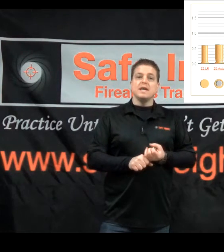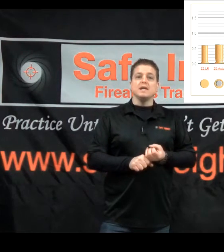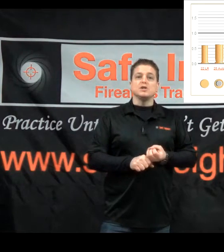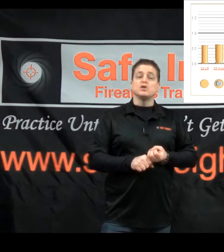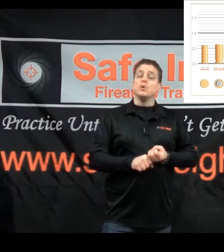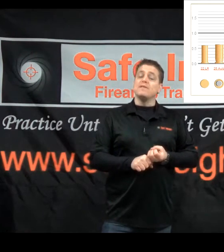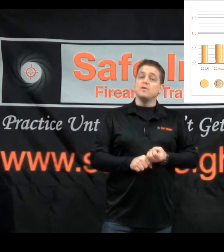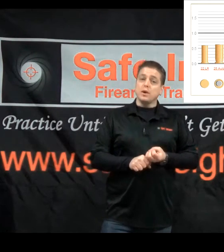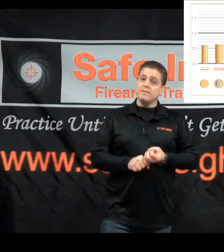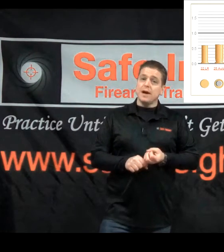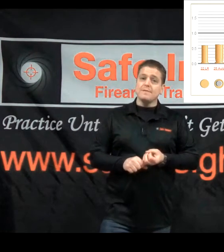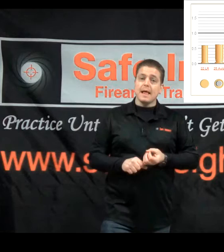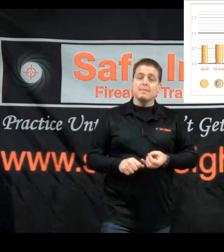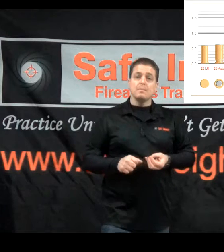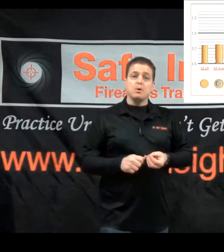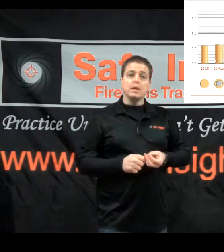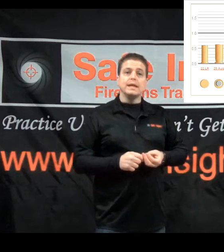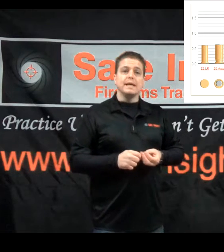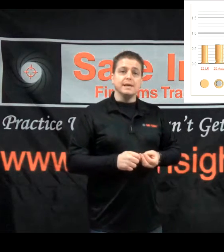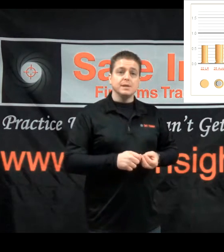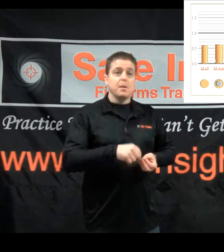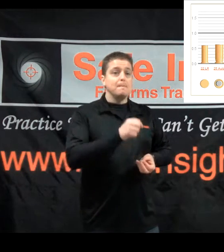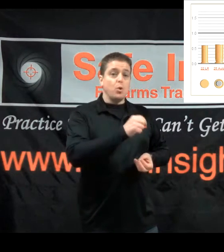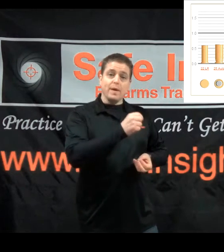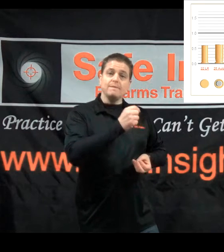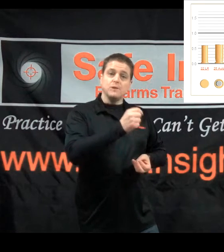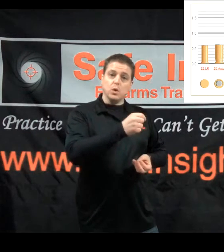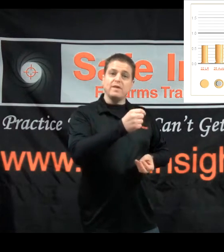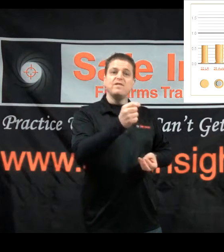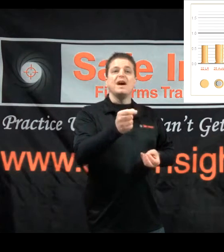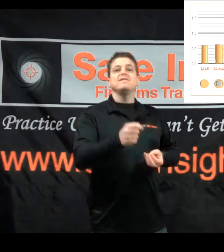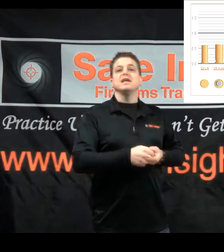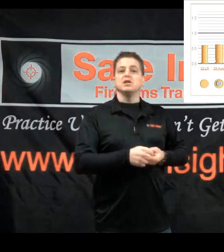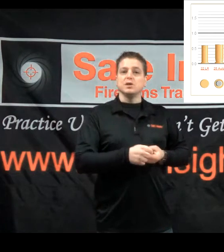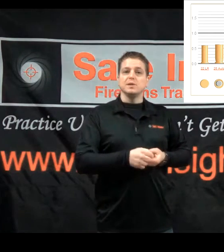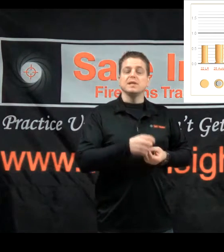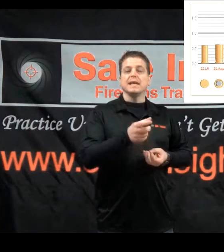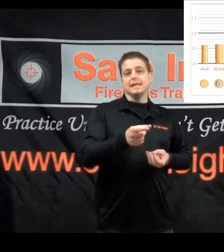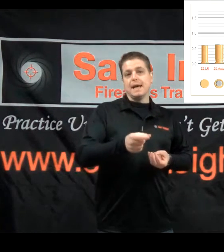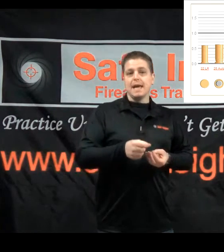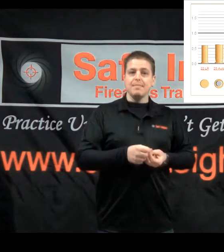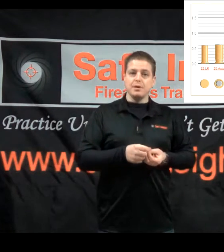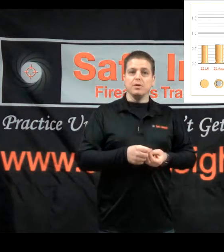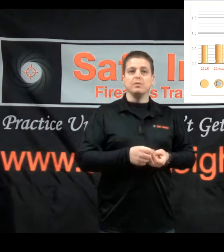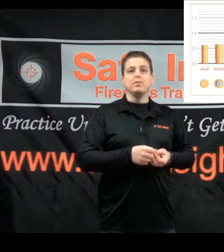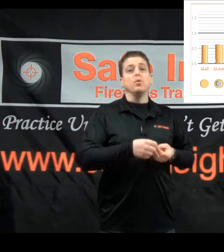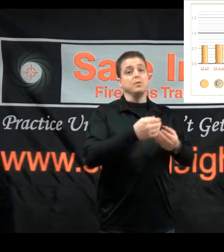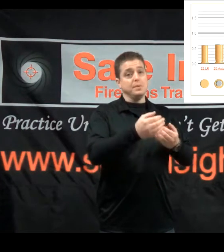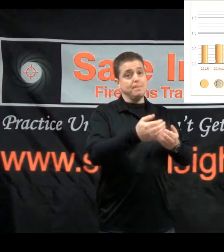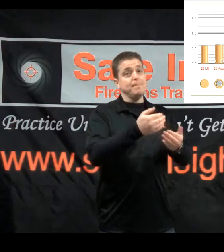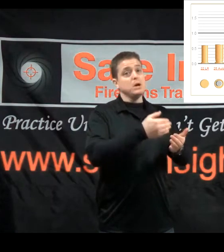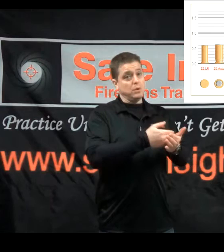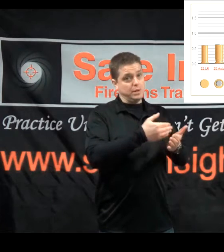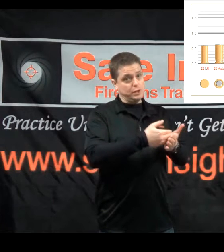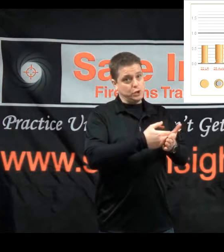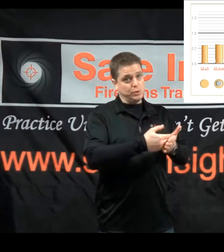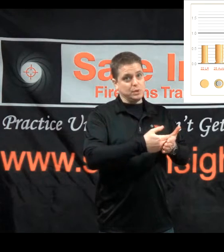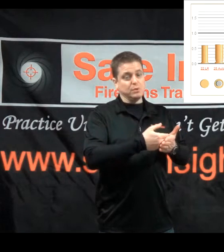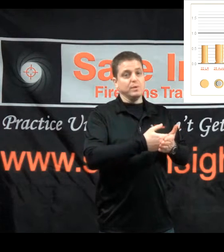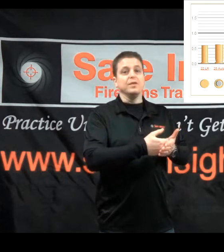inch. So a 45 caliber bullet is 0.45 inches in diameter, or the barrel that it shoots through rather